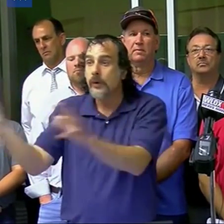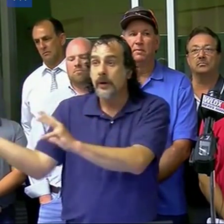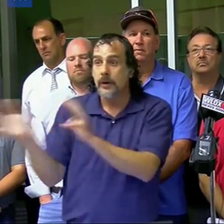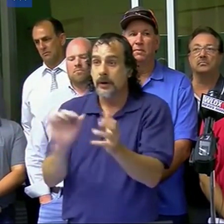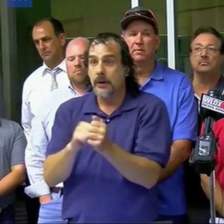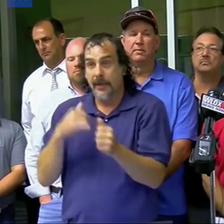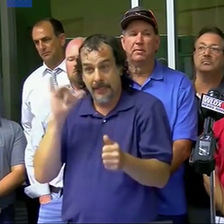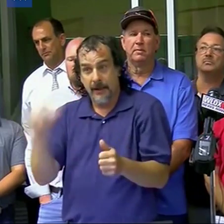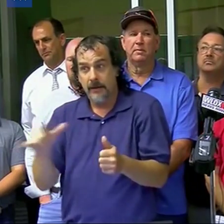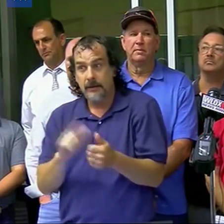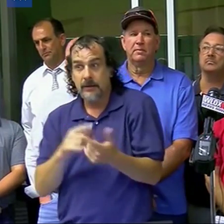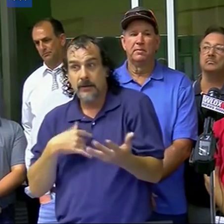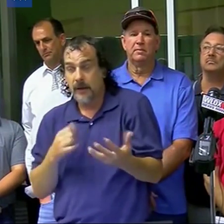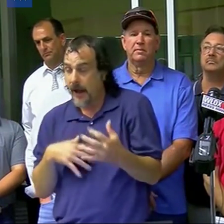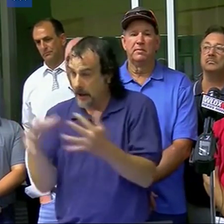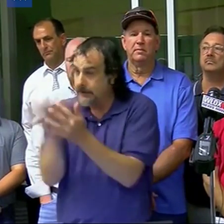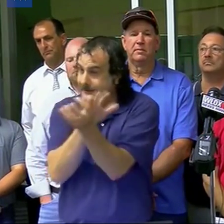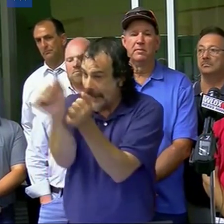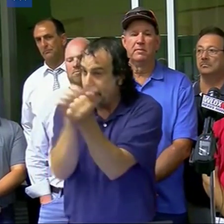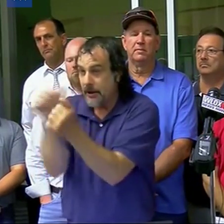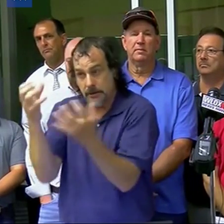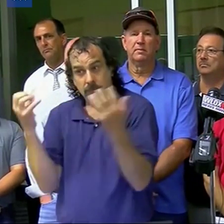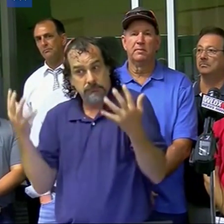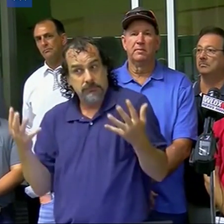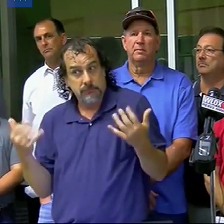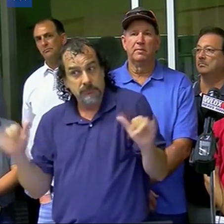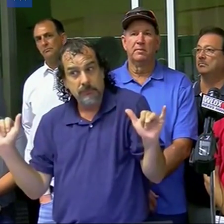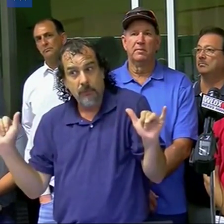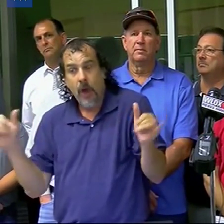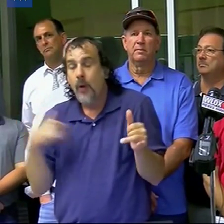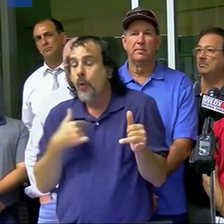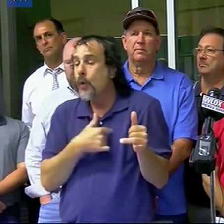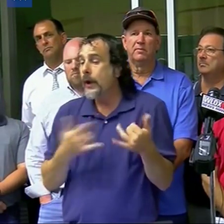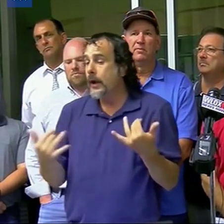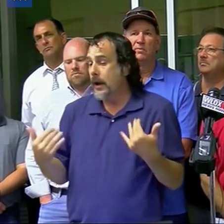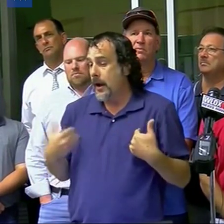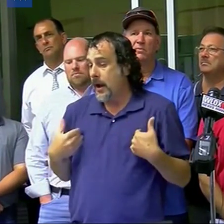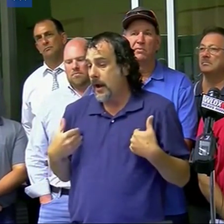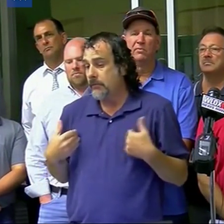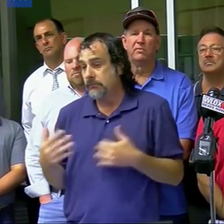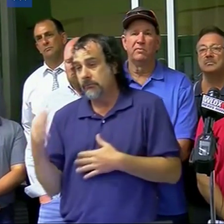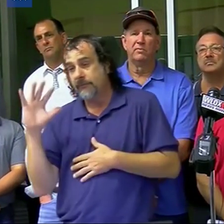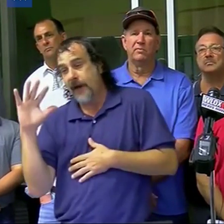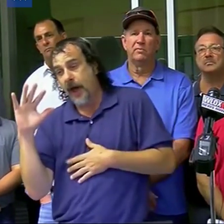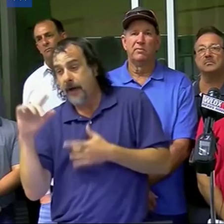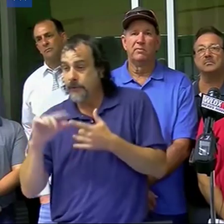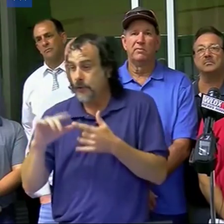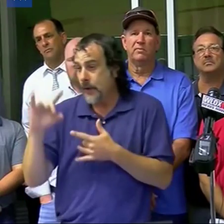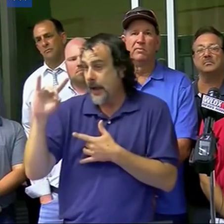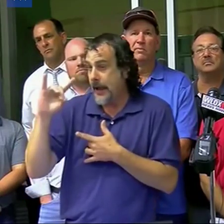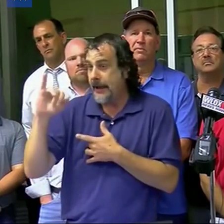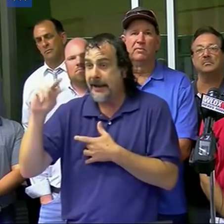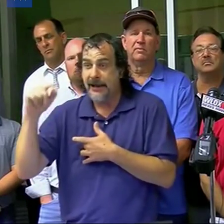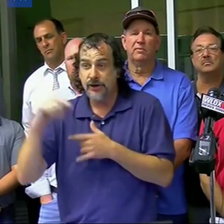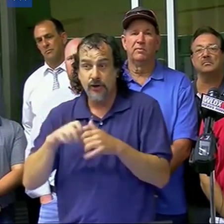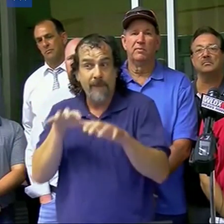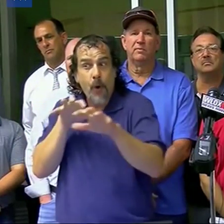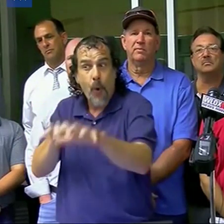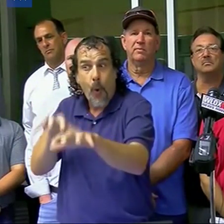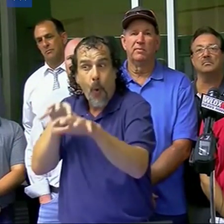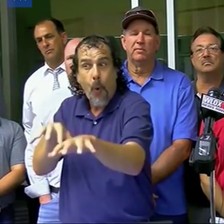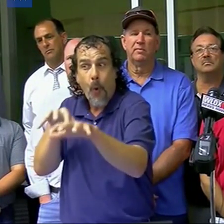an hour wind, so that could do a great deal of damage. We could have anywhere between 5 and 8 inches of